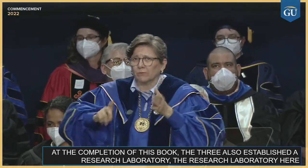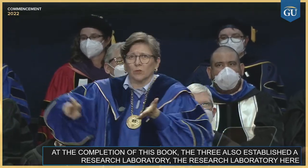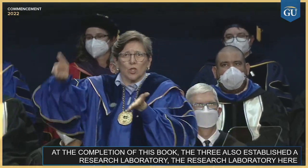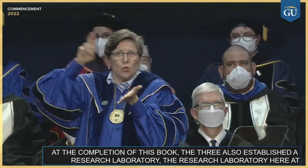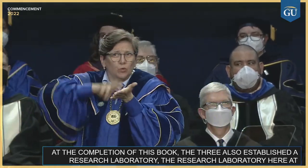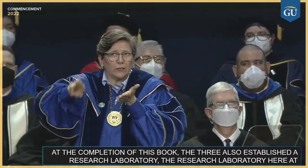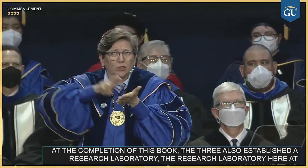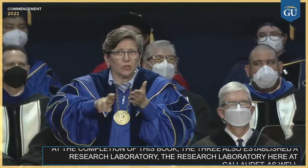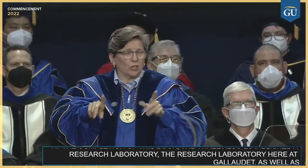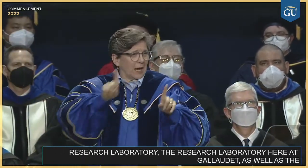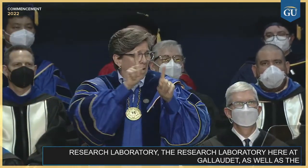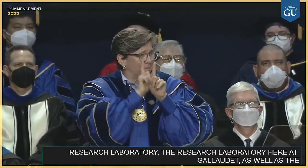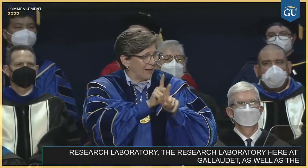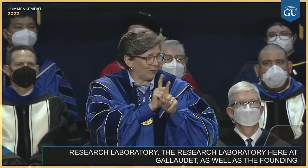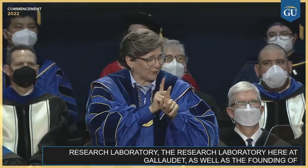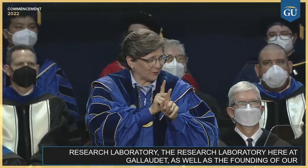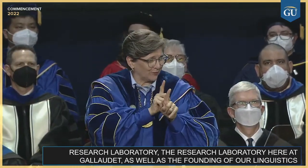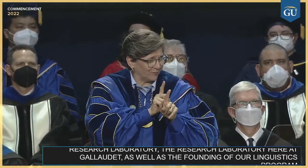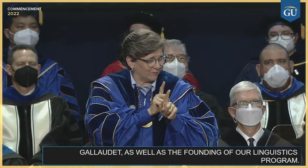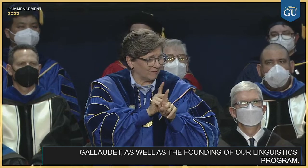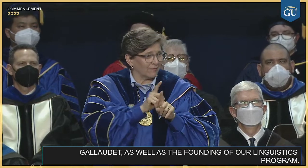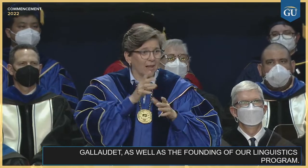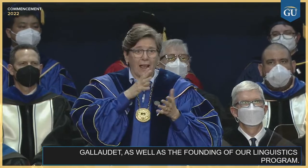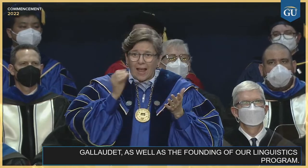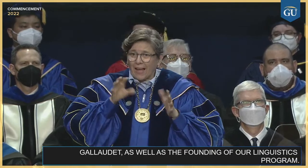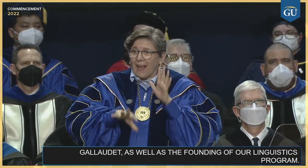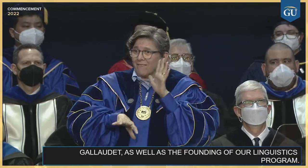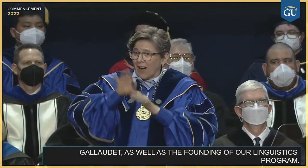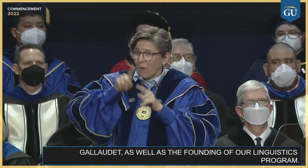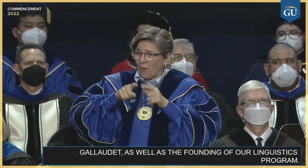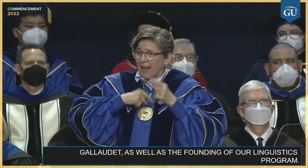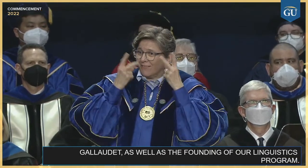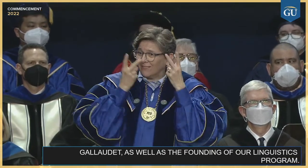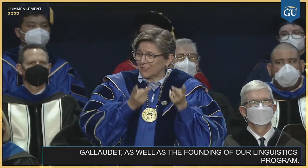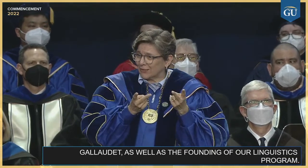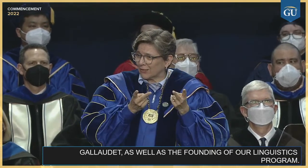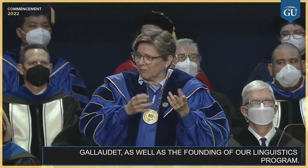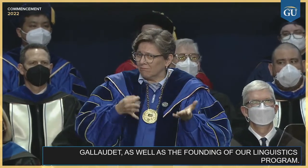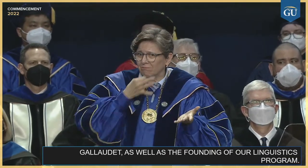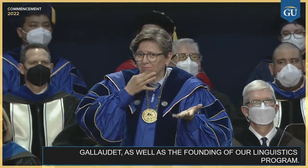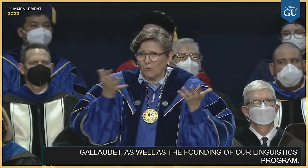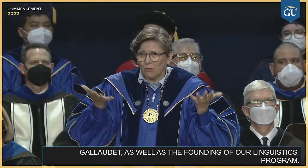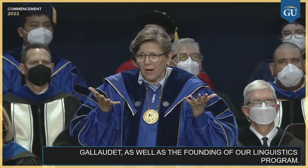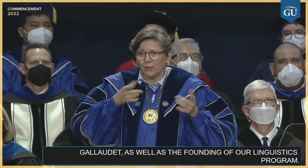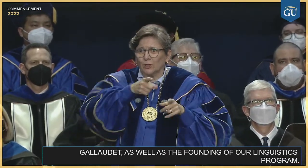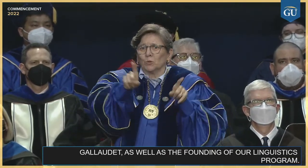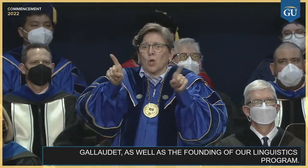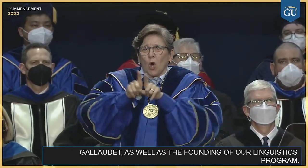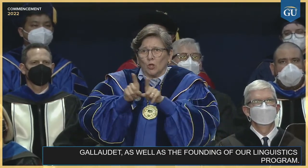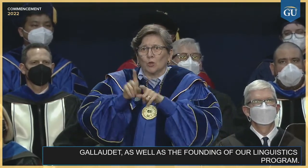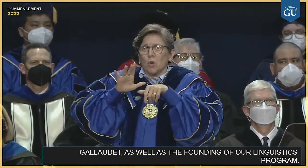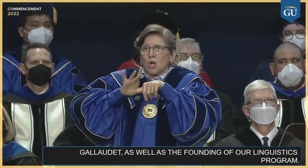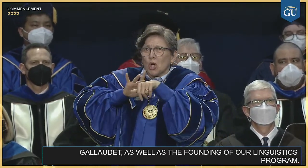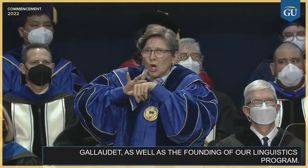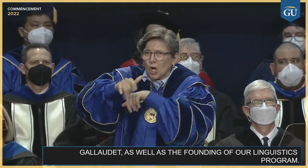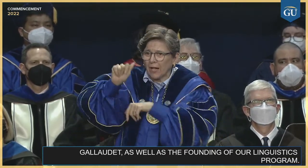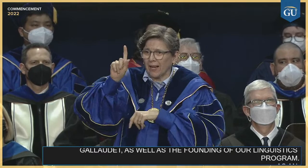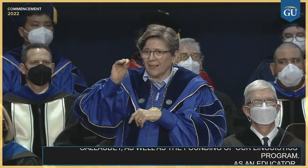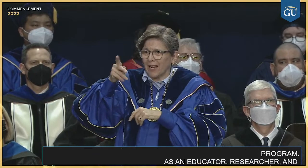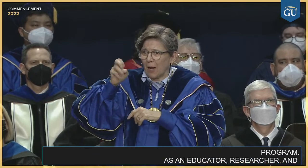As an educator, researcher, and mentor, and when I visited her, she also talked about the